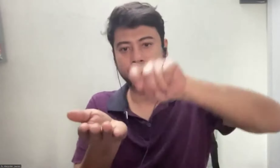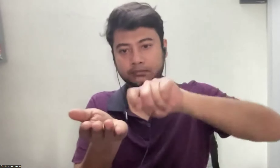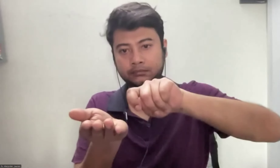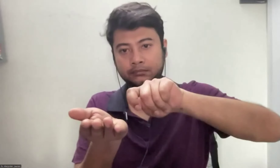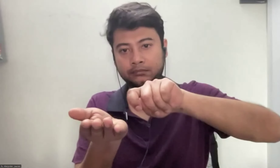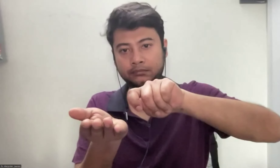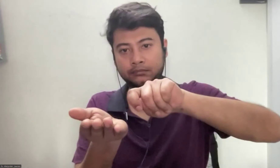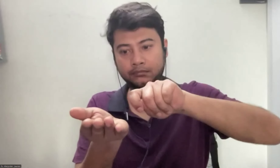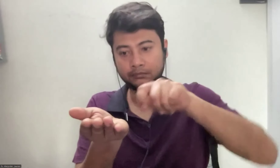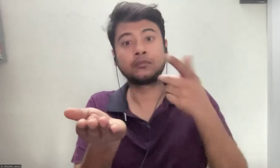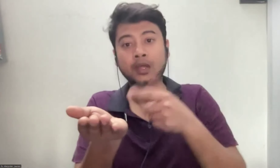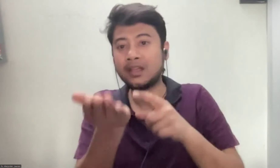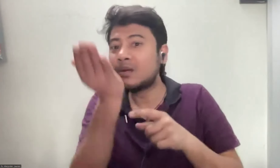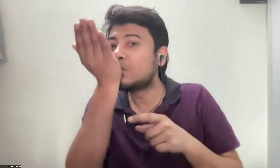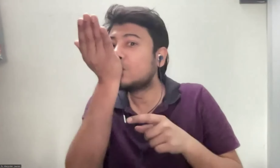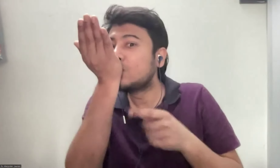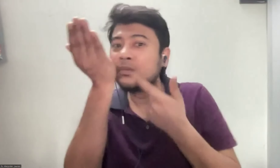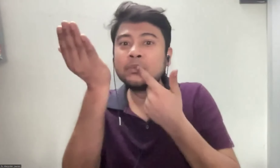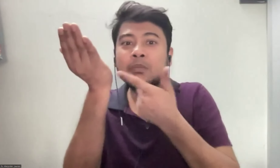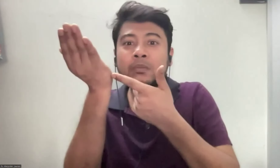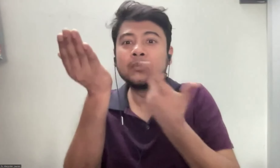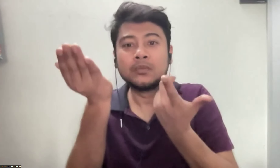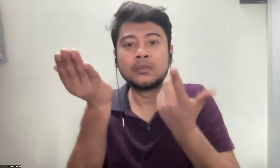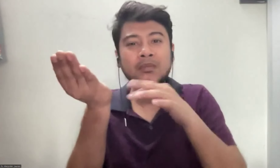Now you wash your hands.